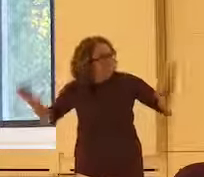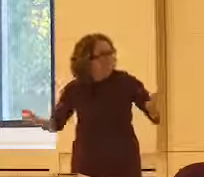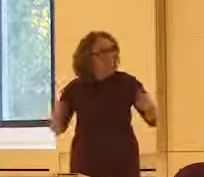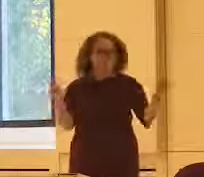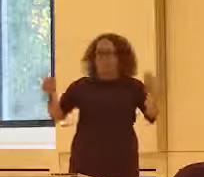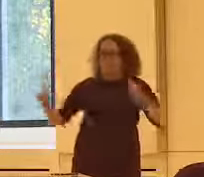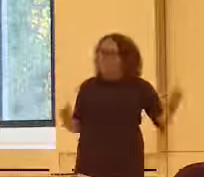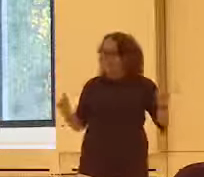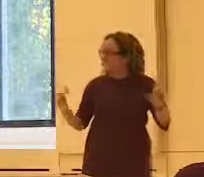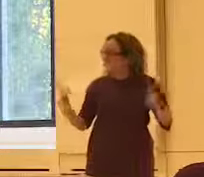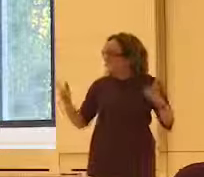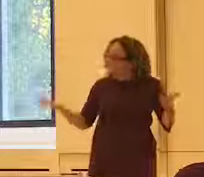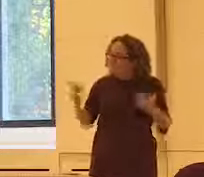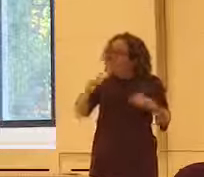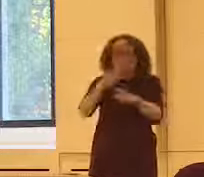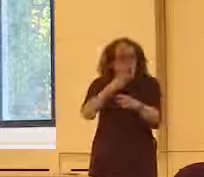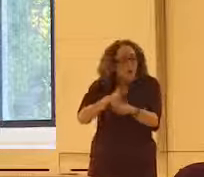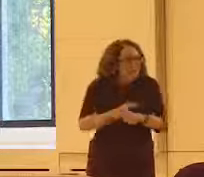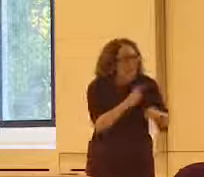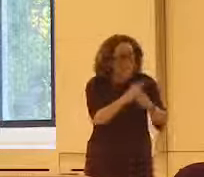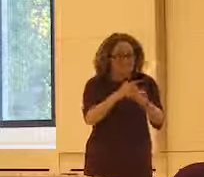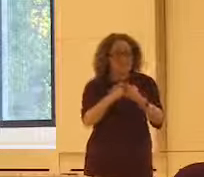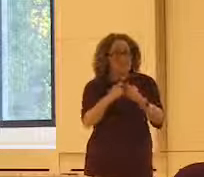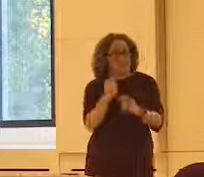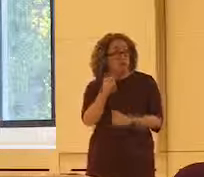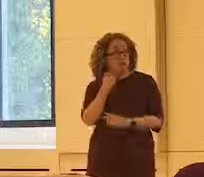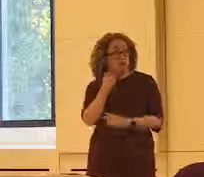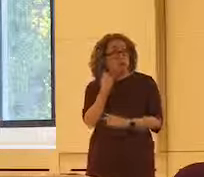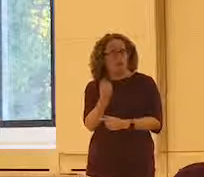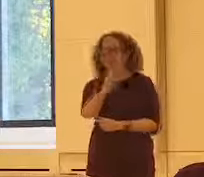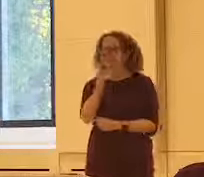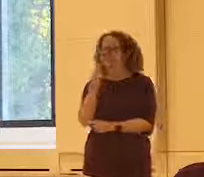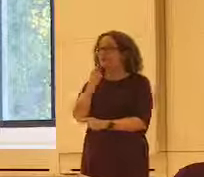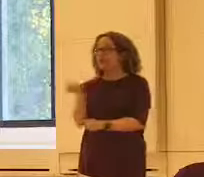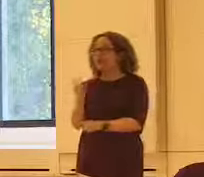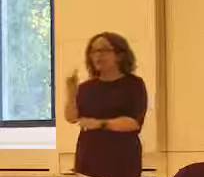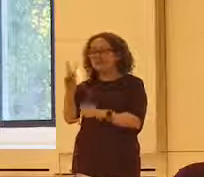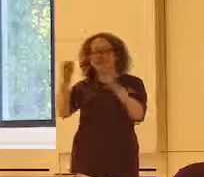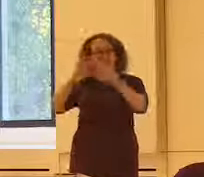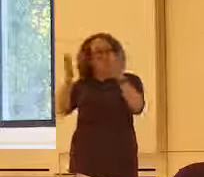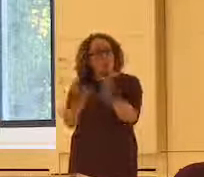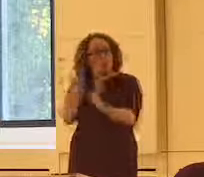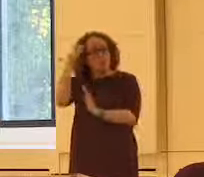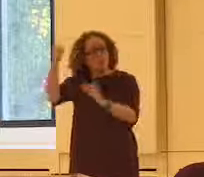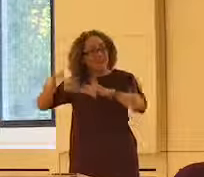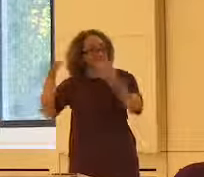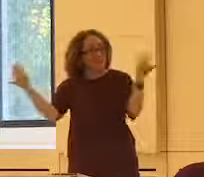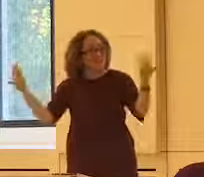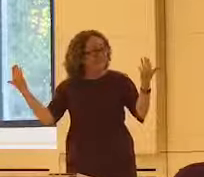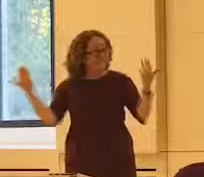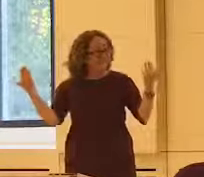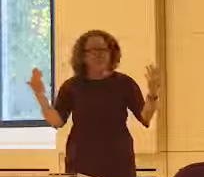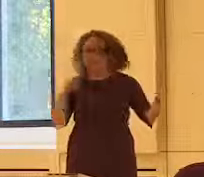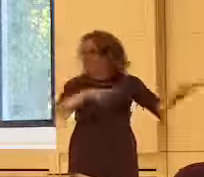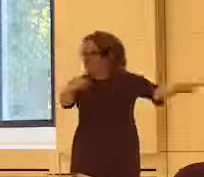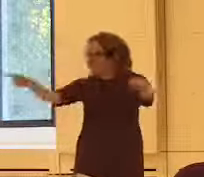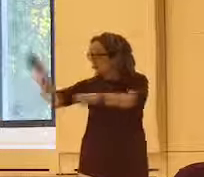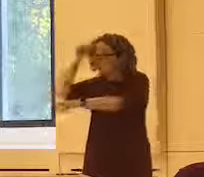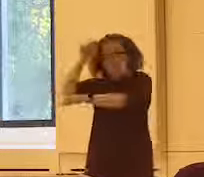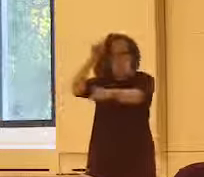awful lot. So again, we have to encourage more. We have to talk about it. Tomorrow, it's the World Mental Health Day. Did you know